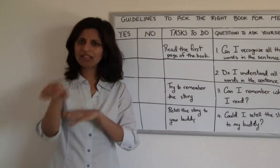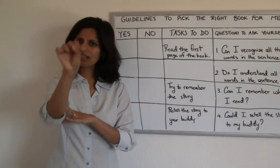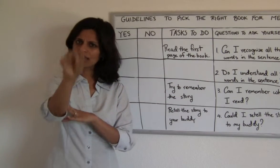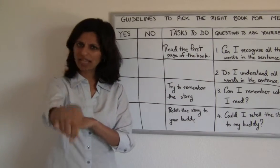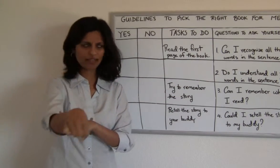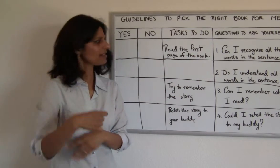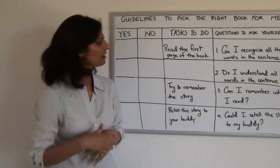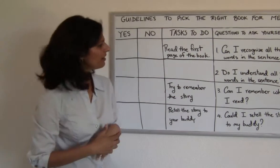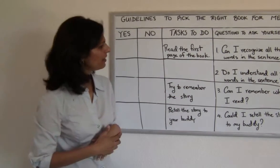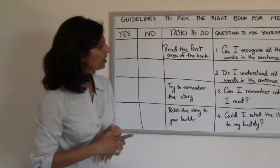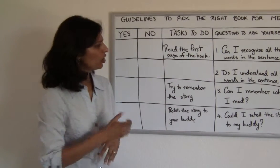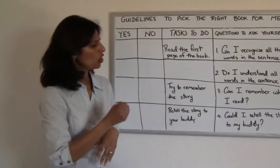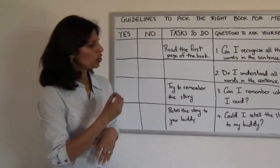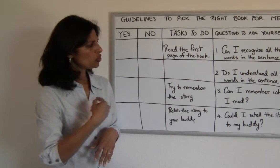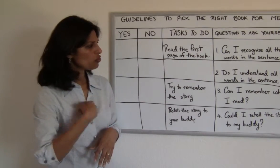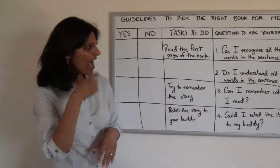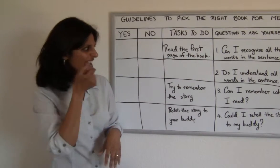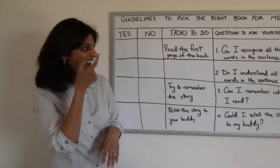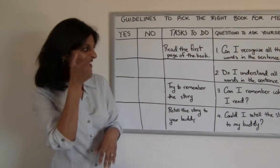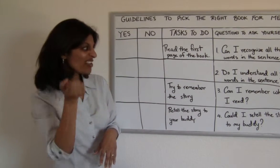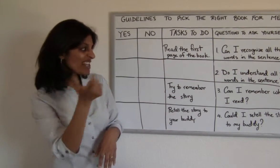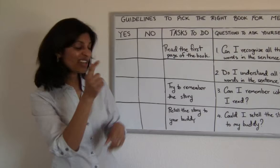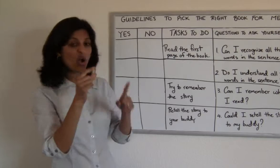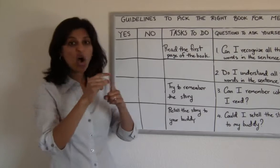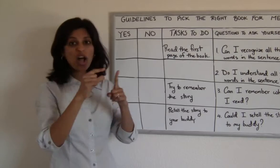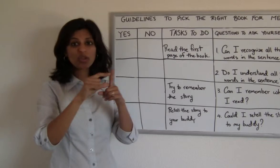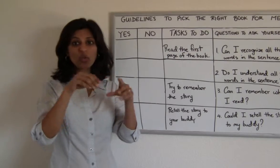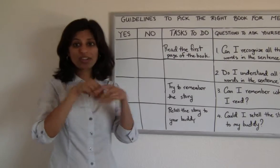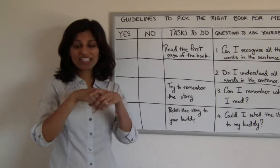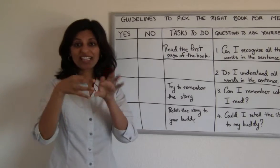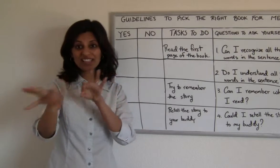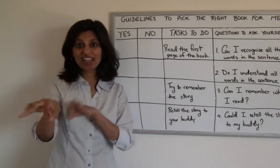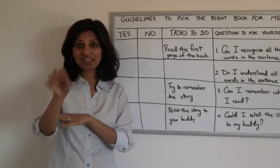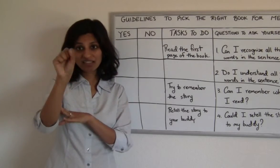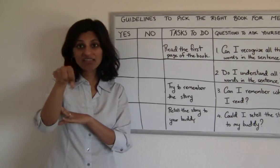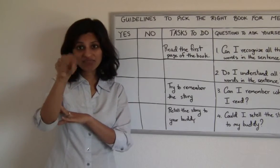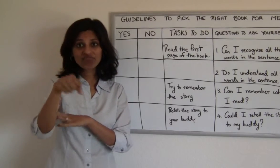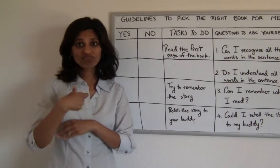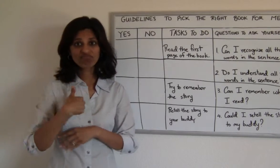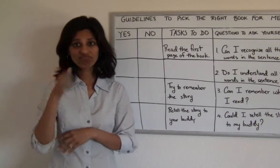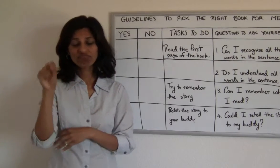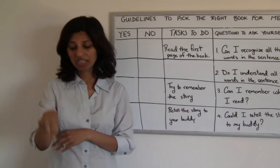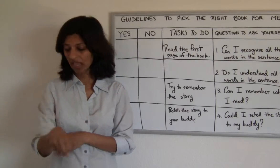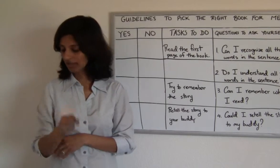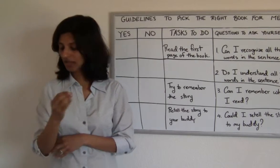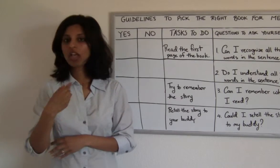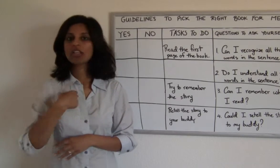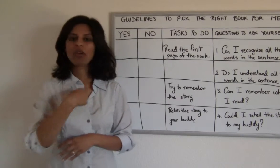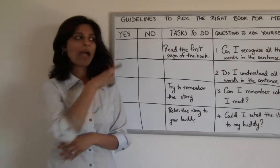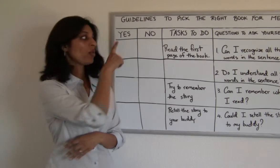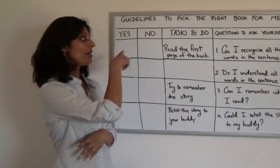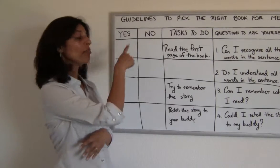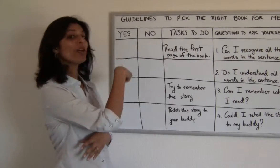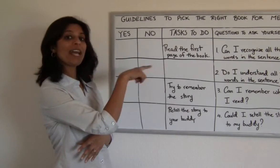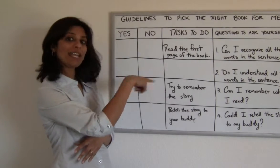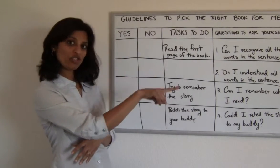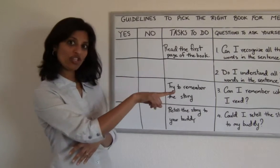sentence? Yes. Do I understand all the words in the sentence? Yes. So I'm going to put a